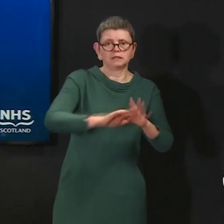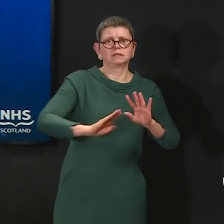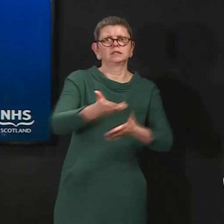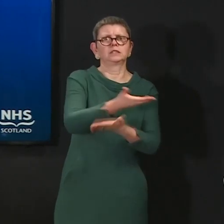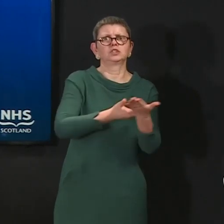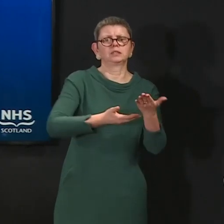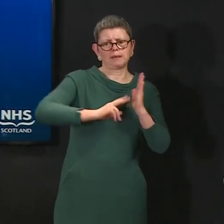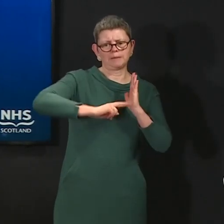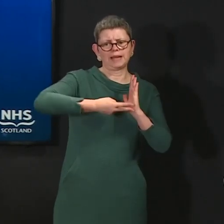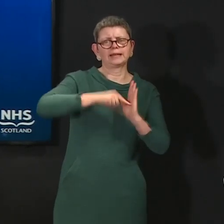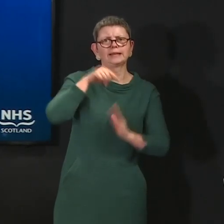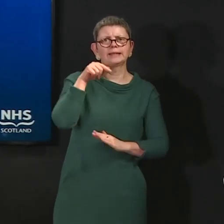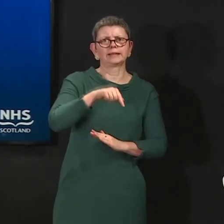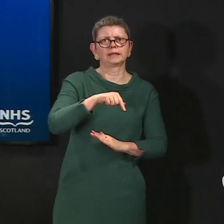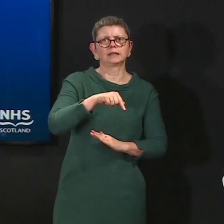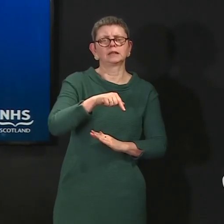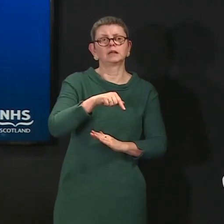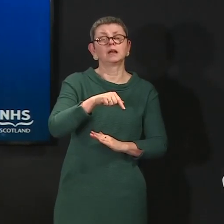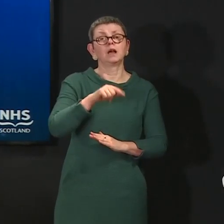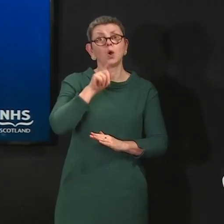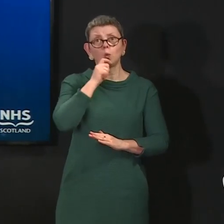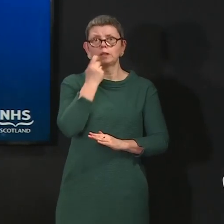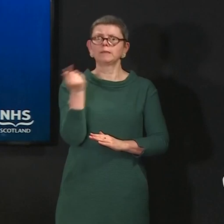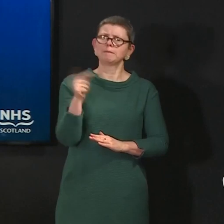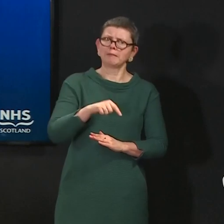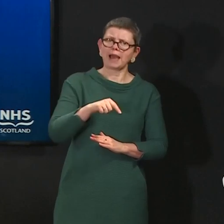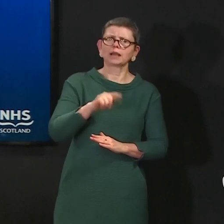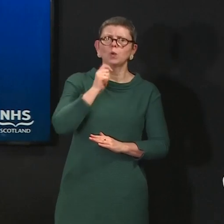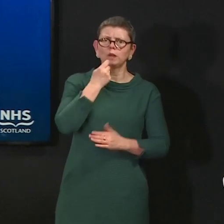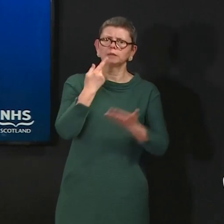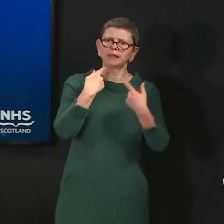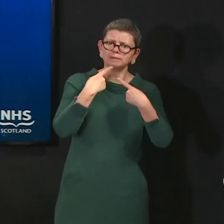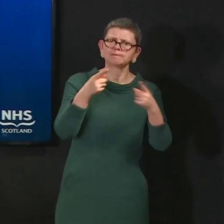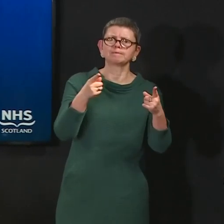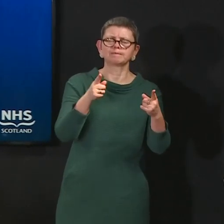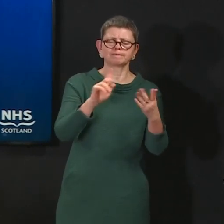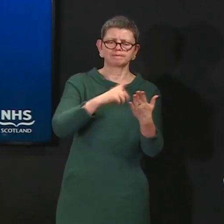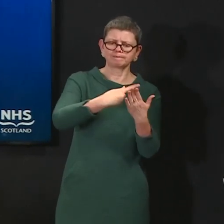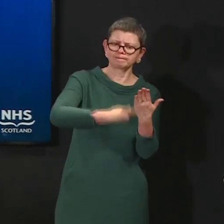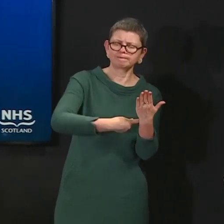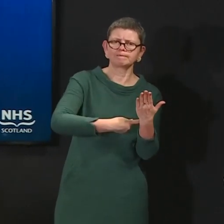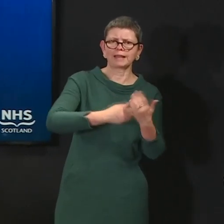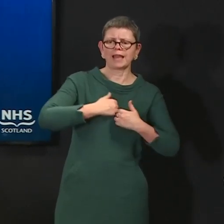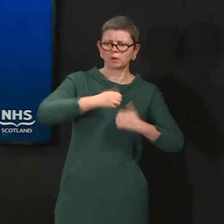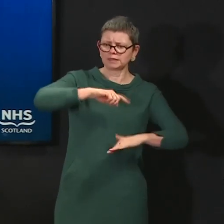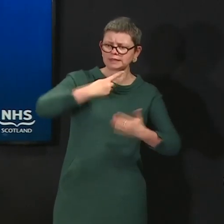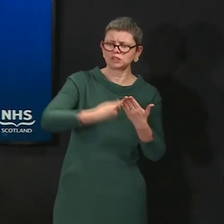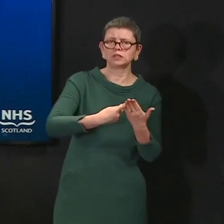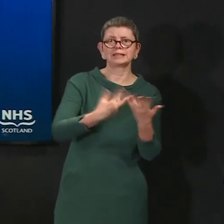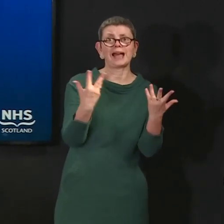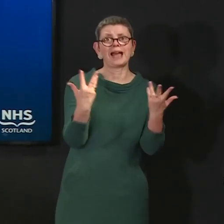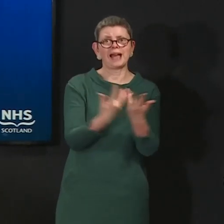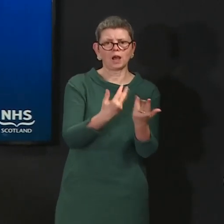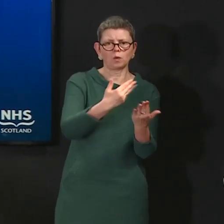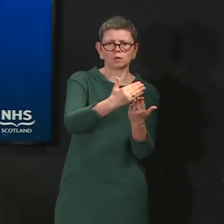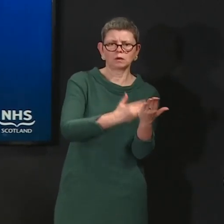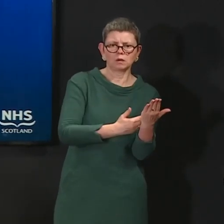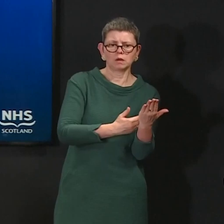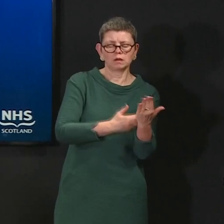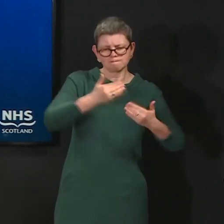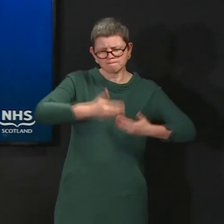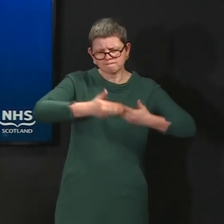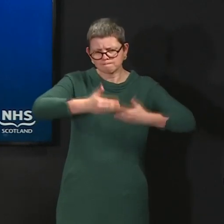will absolutely be back making very clear to people the criteria we've used to make decisions, what the initial